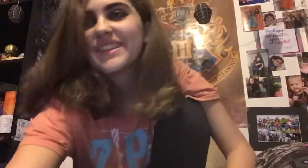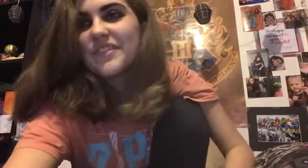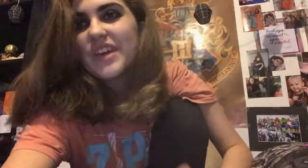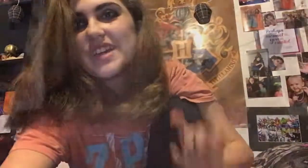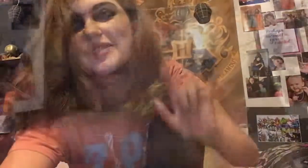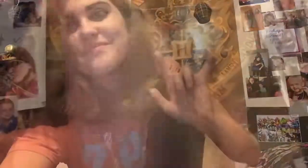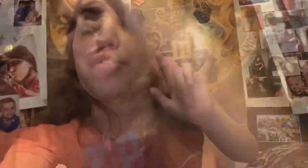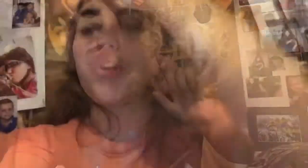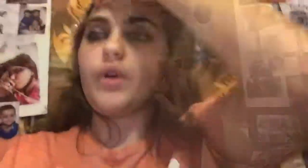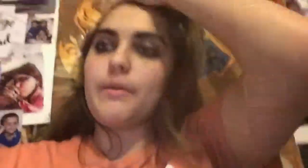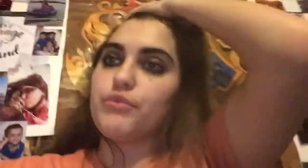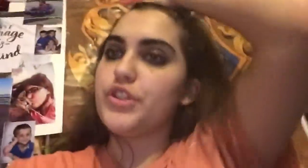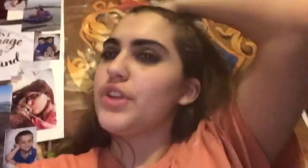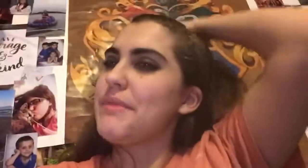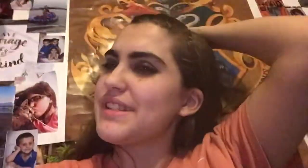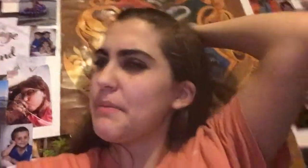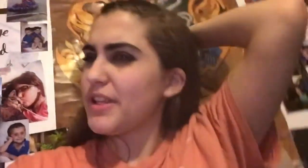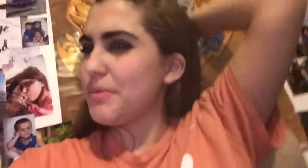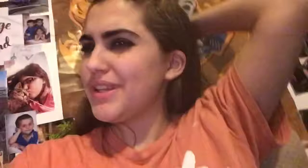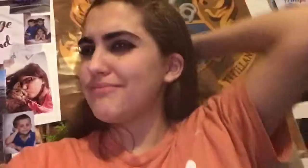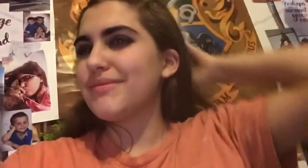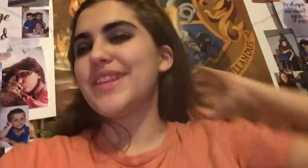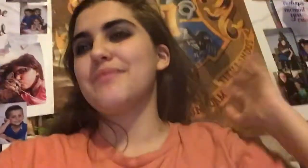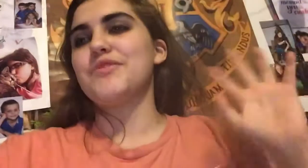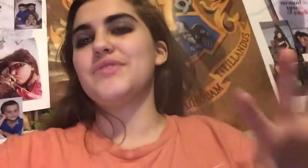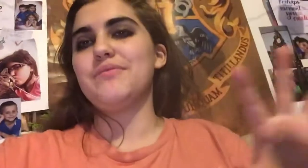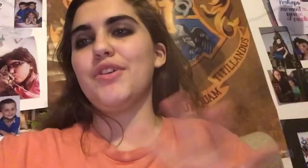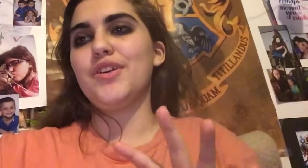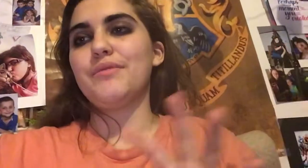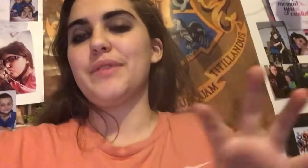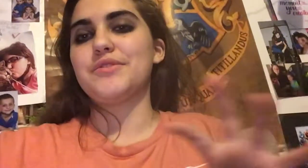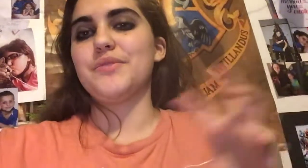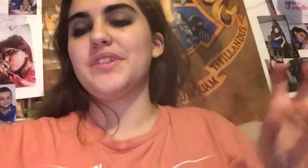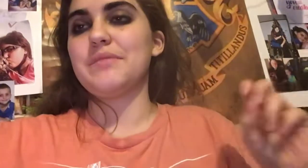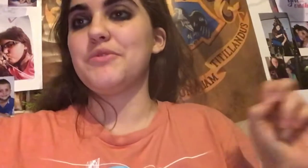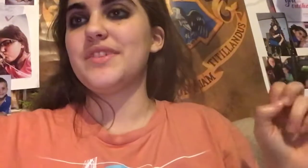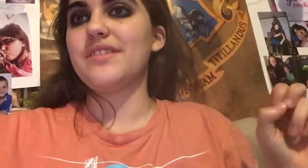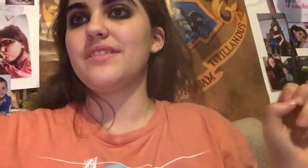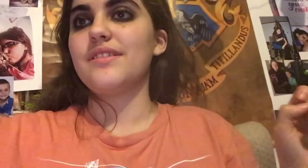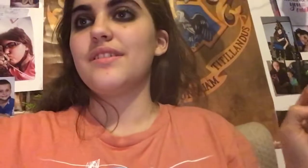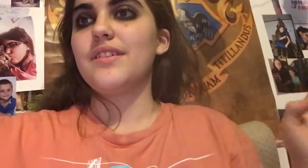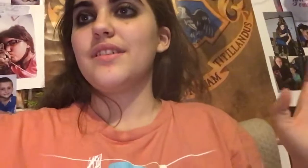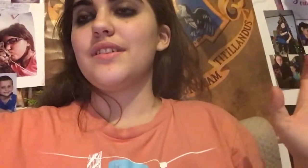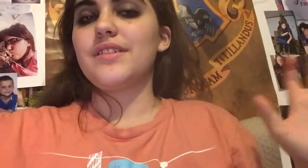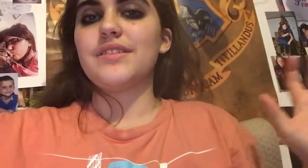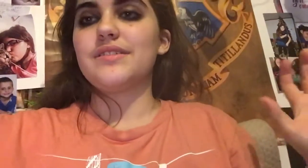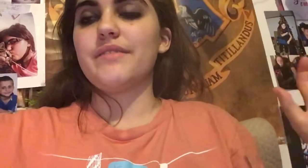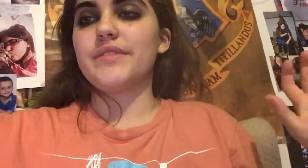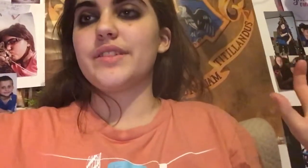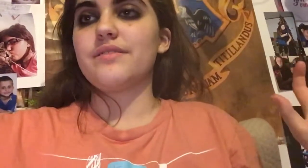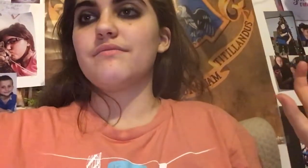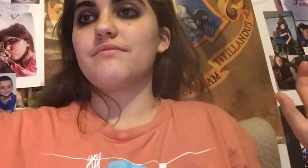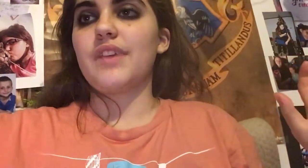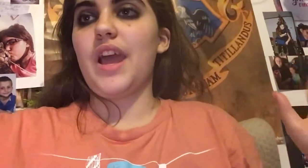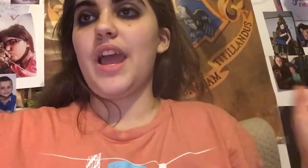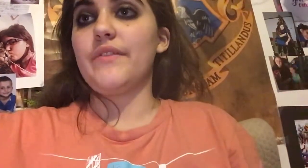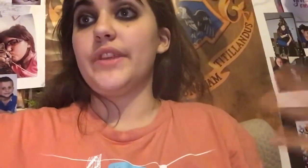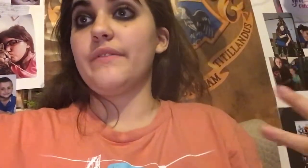Love you guys. Okay. Bye. So I'm pretty sure I messed up a little bit in the music part when I was doing it to music. Because I haven't done it very